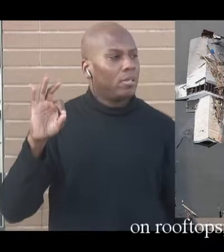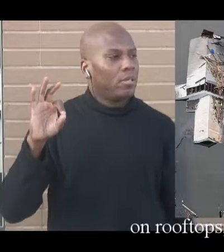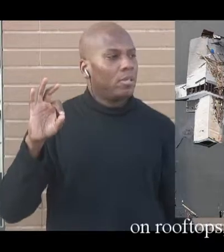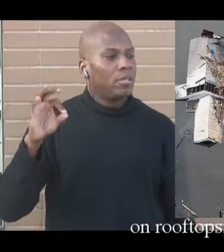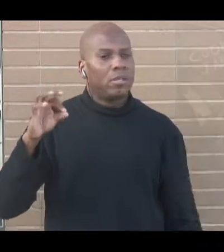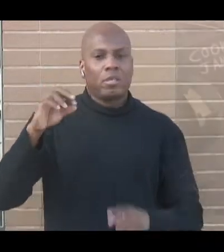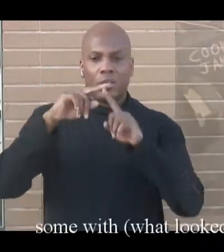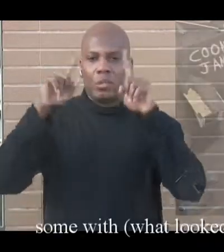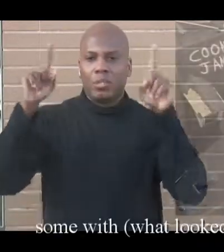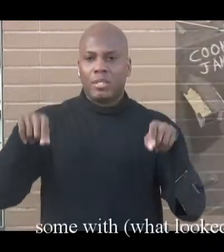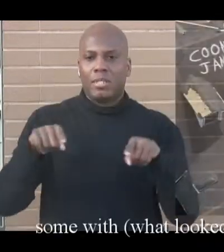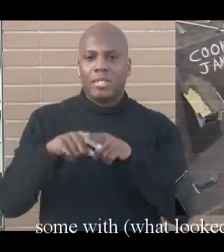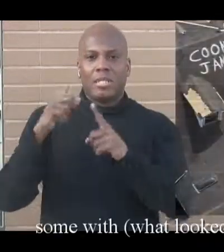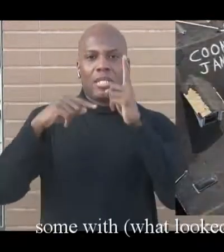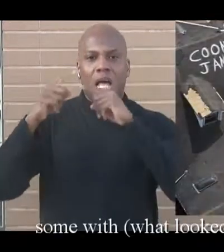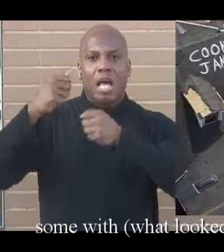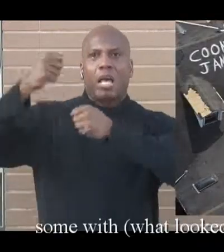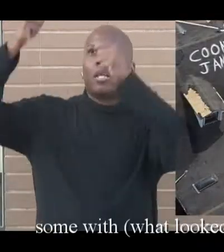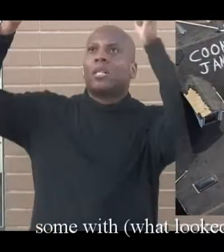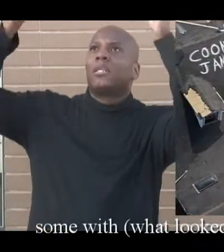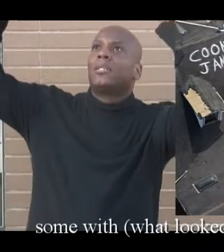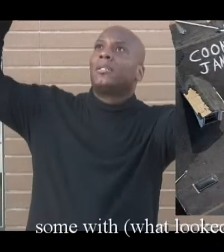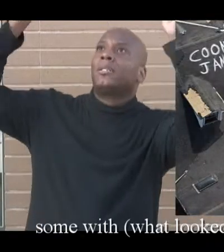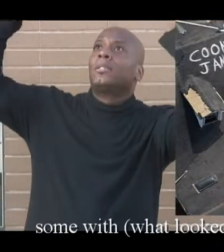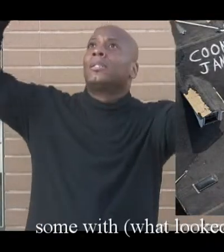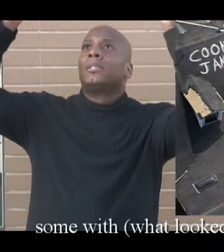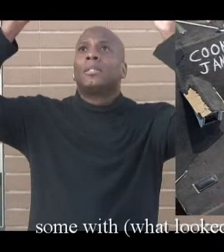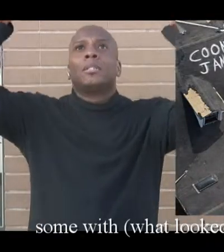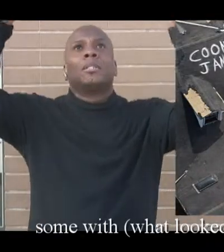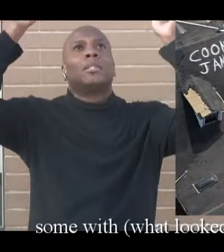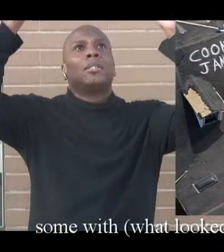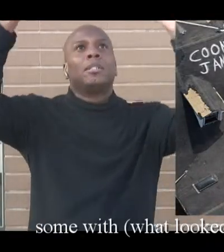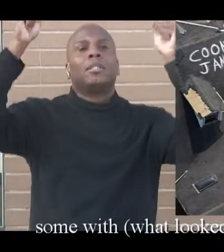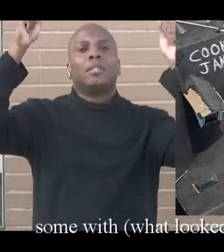rooftops, some with what looked like signs